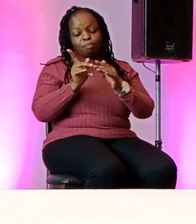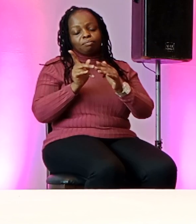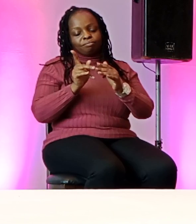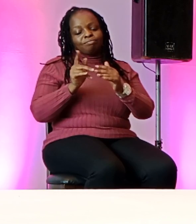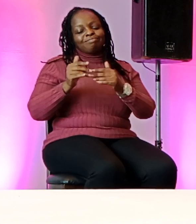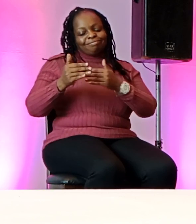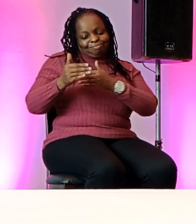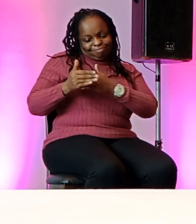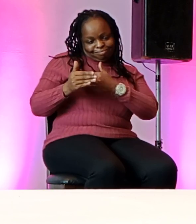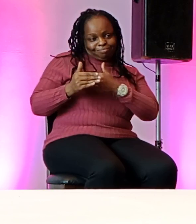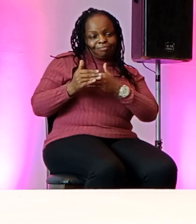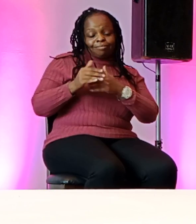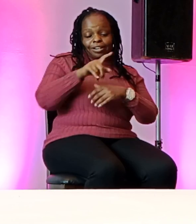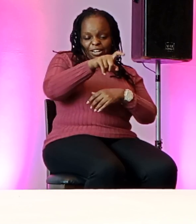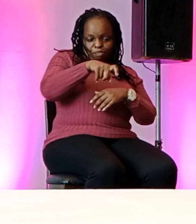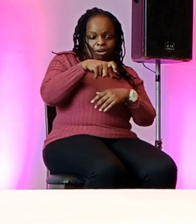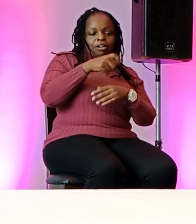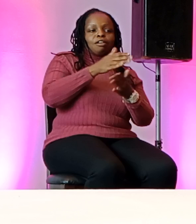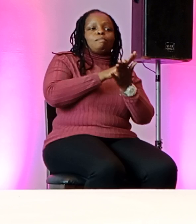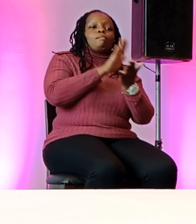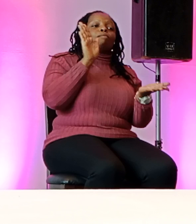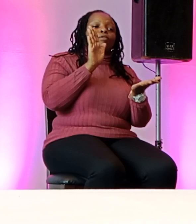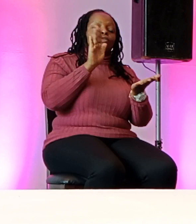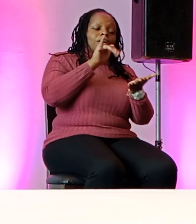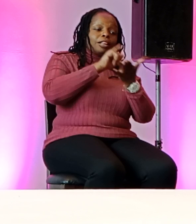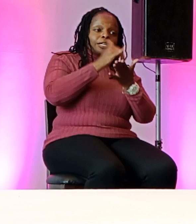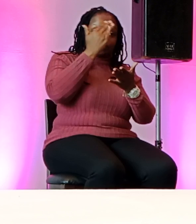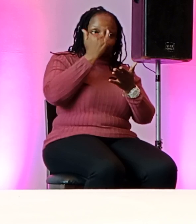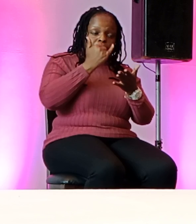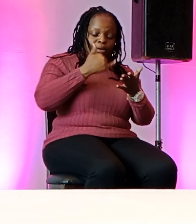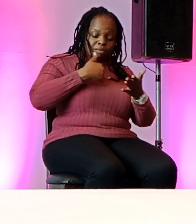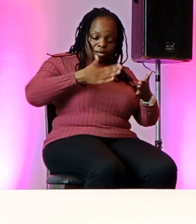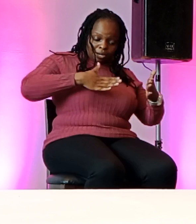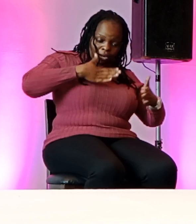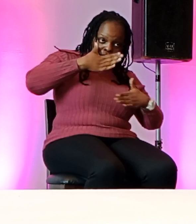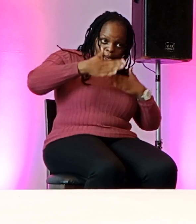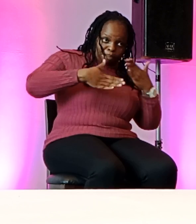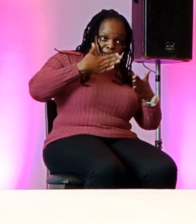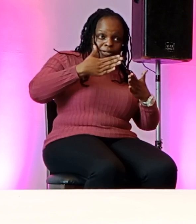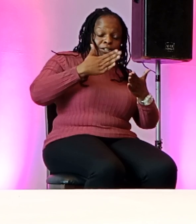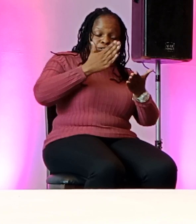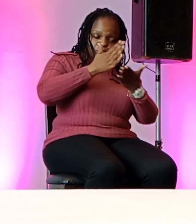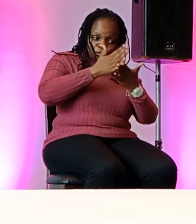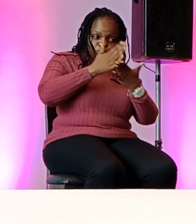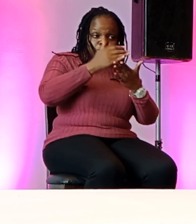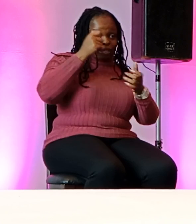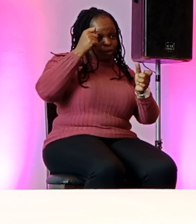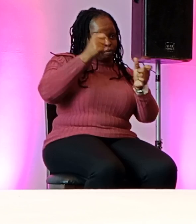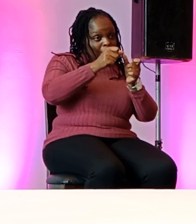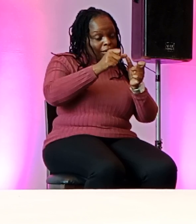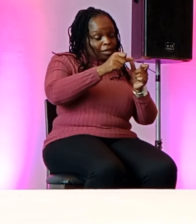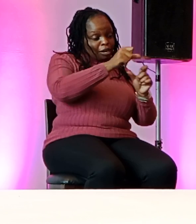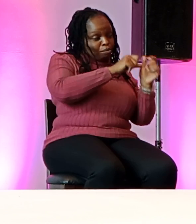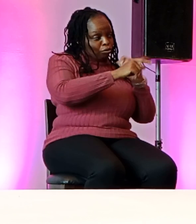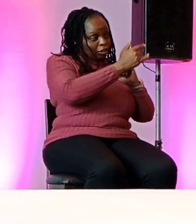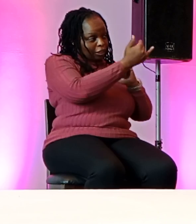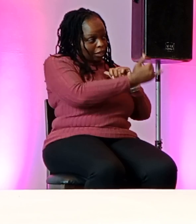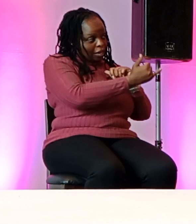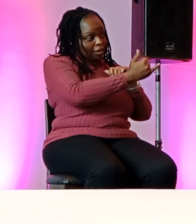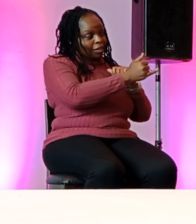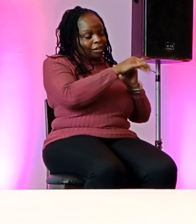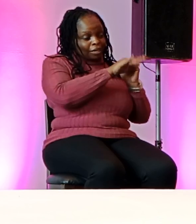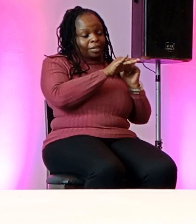to shoulder to demand more. And that's why I'm very pleased that we were reminded of this young lady,